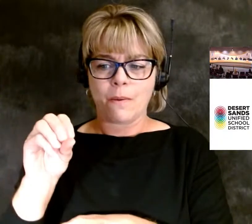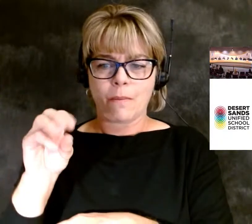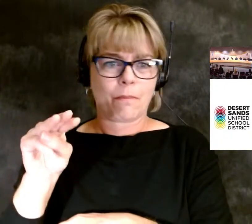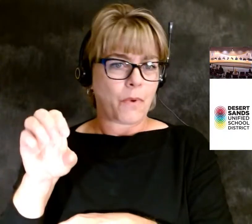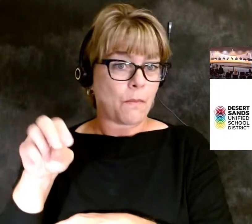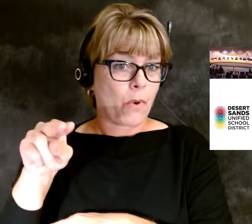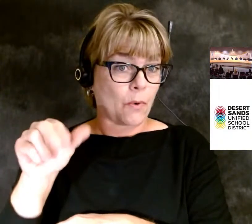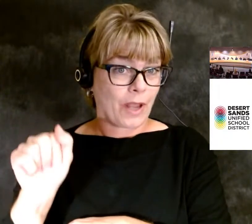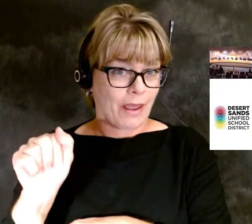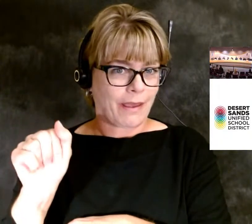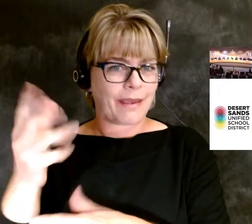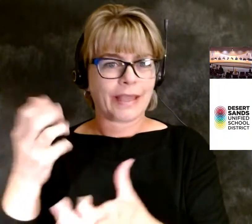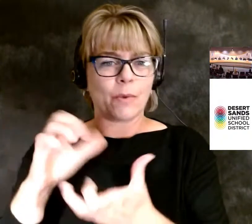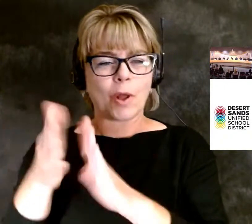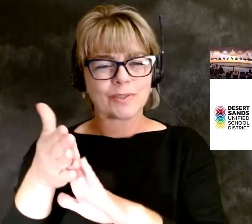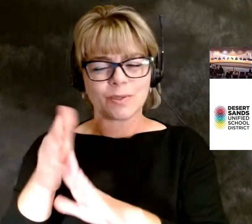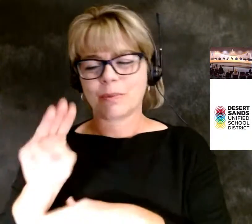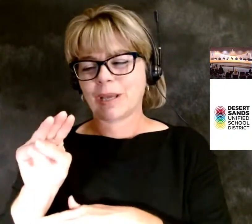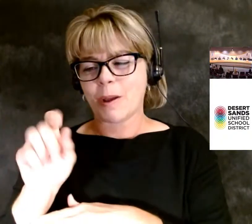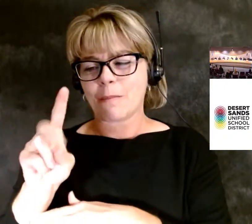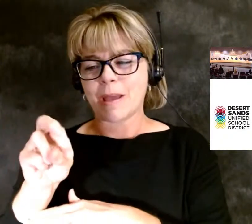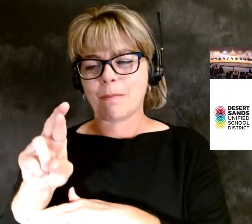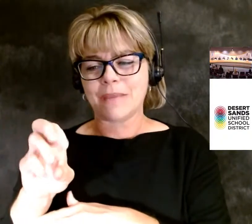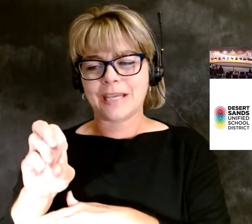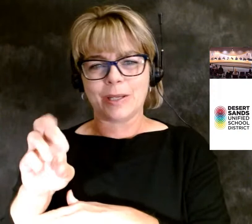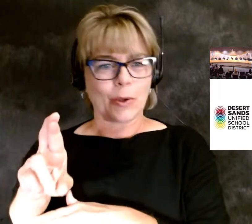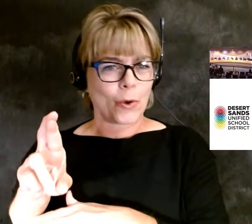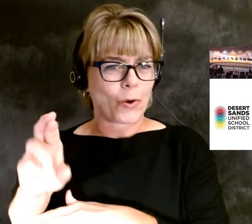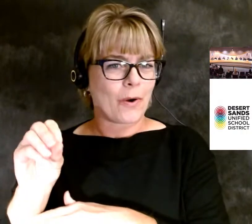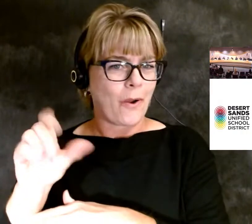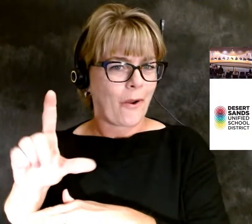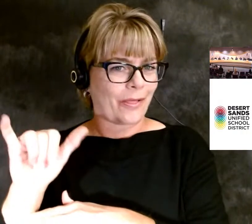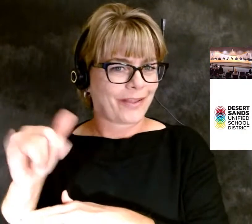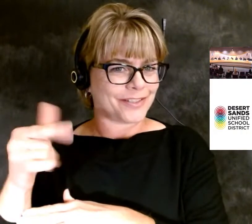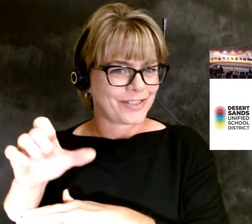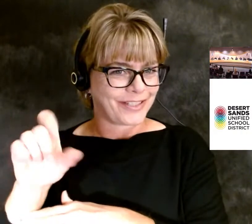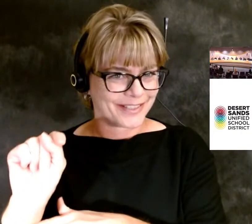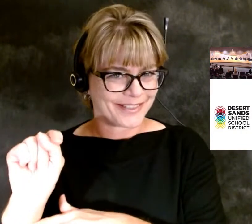be a meteorologist. So, yeah.